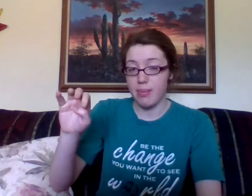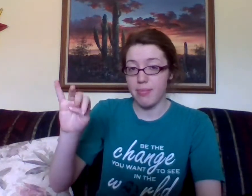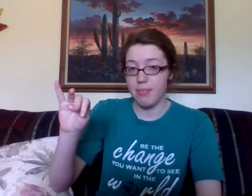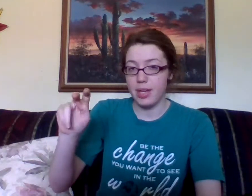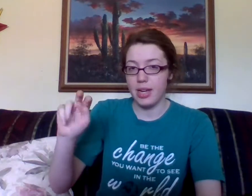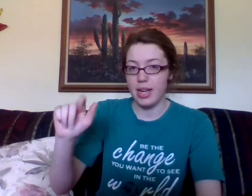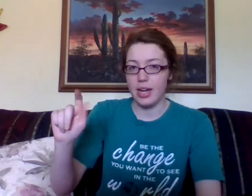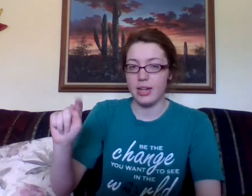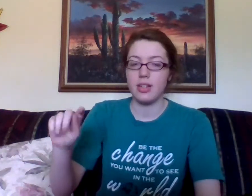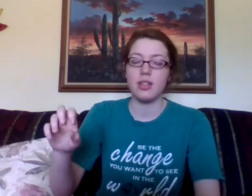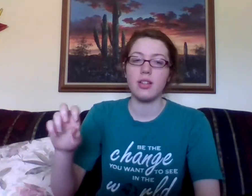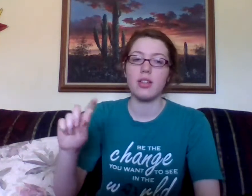discriminated